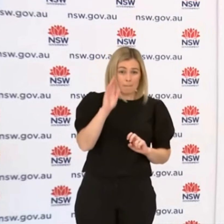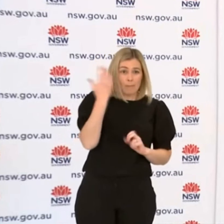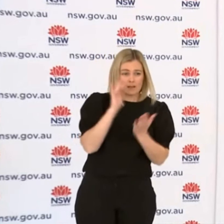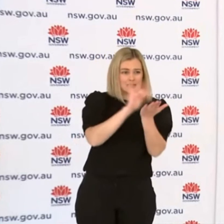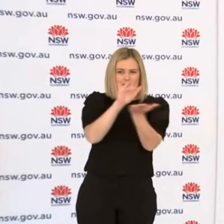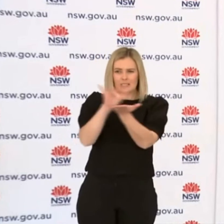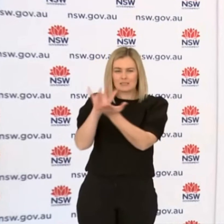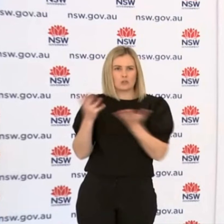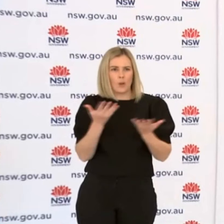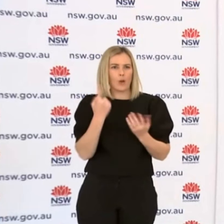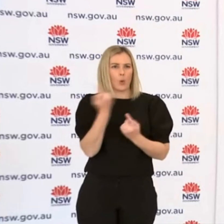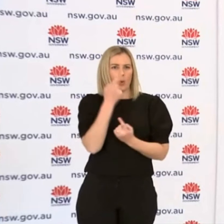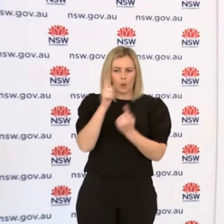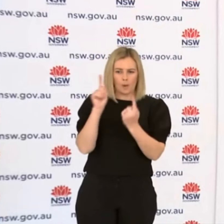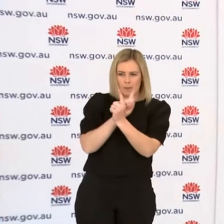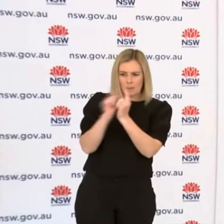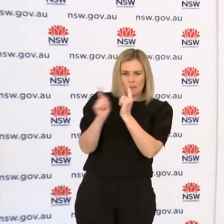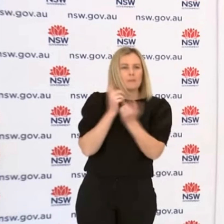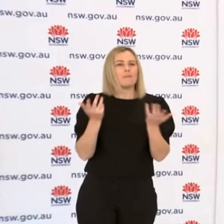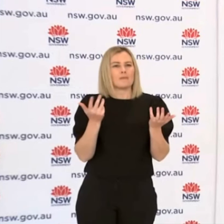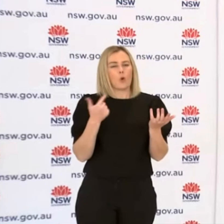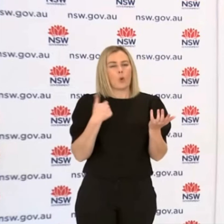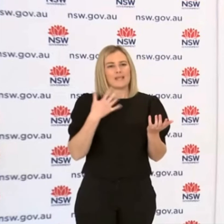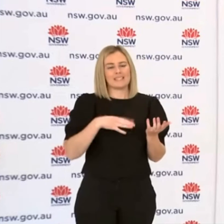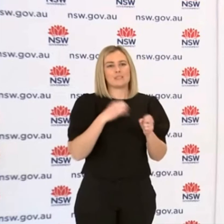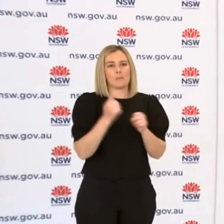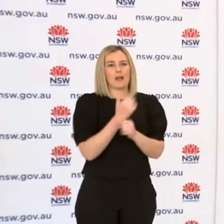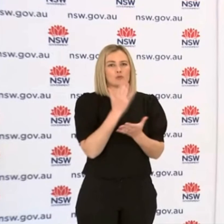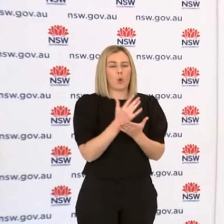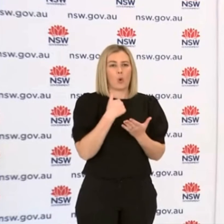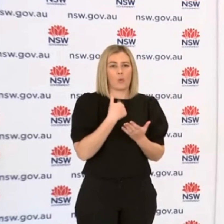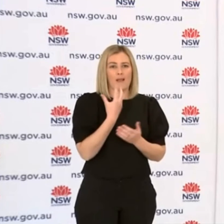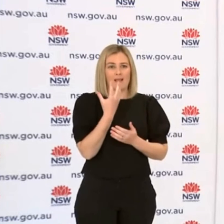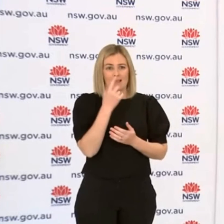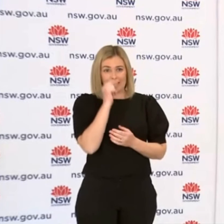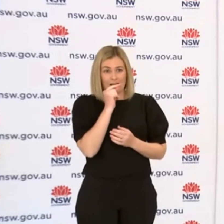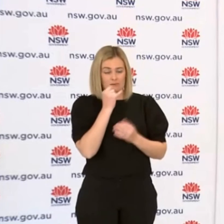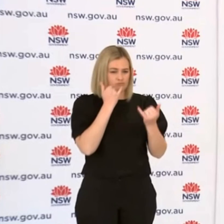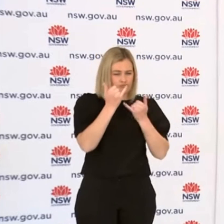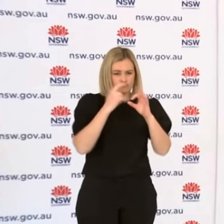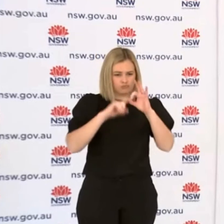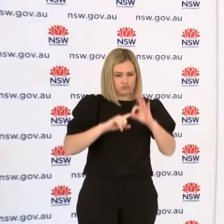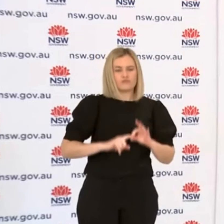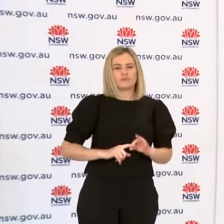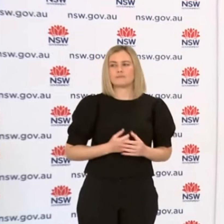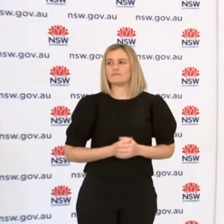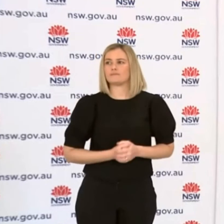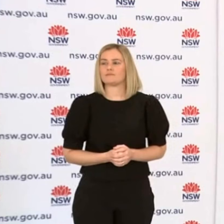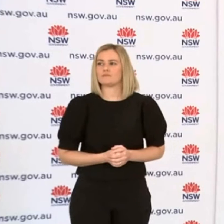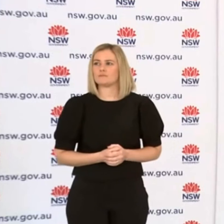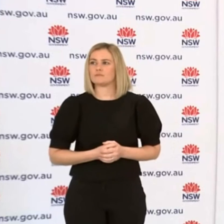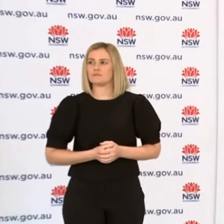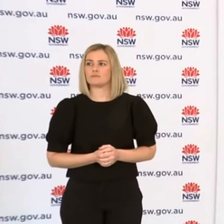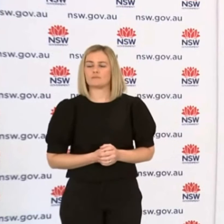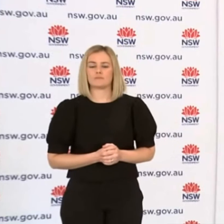spent time with. We've got to make sure that our health tracers get the opportunities to ask those questions first. Yes, sorry. Around the construction sector, obviously the